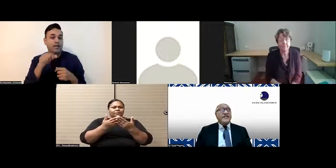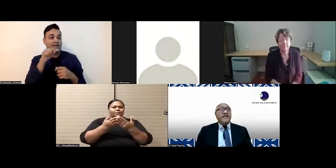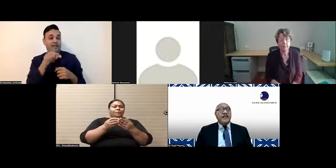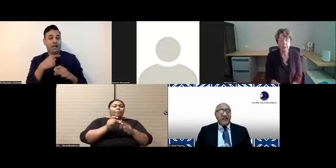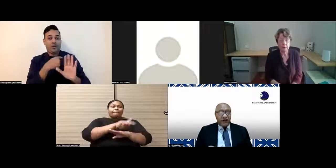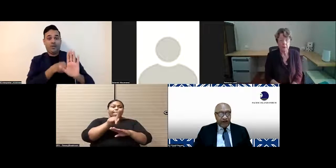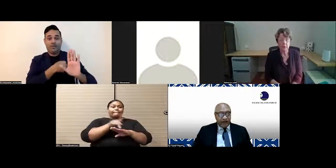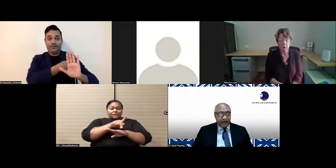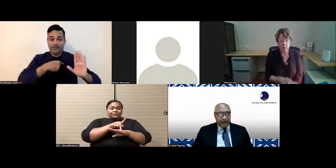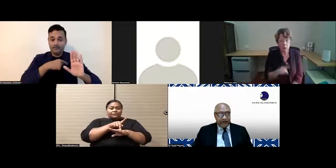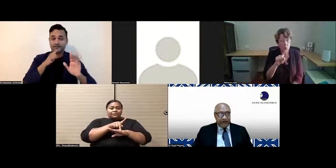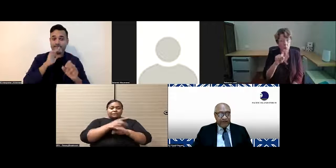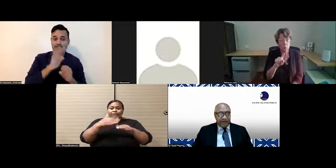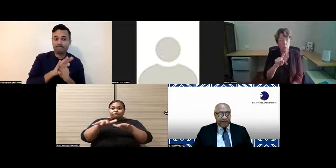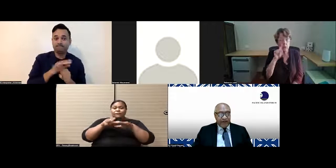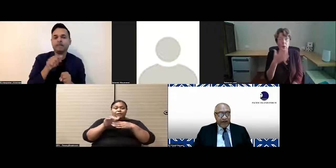Blue Pacific continent.